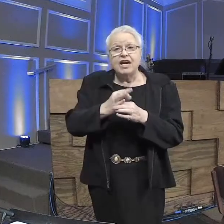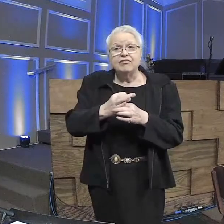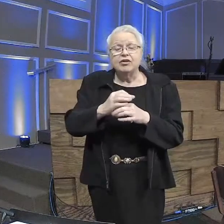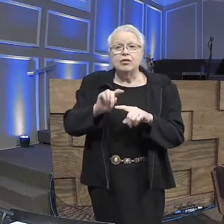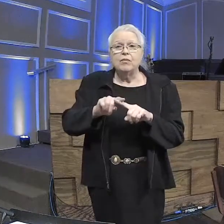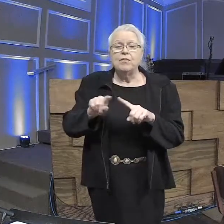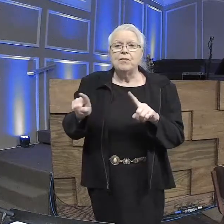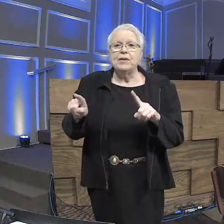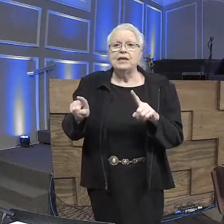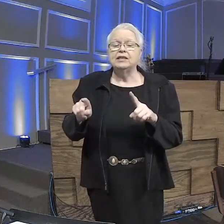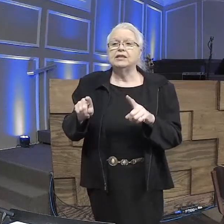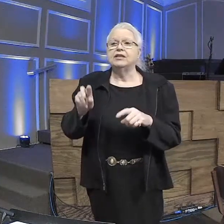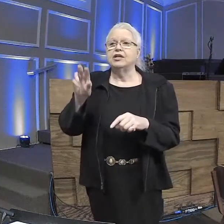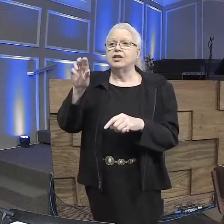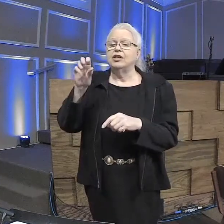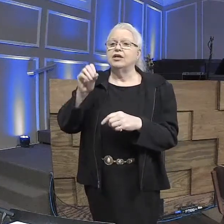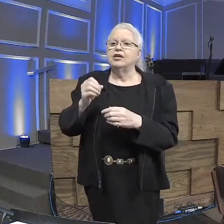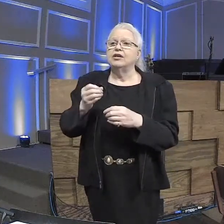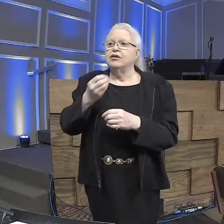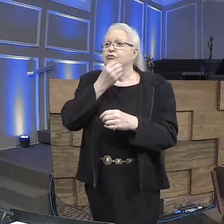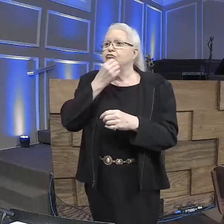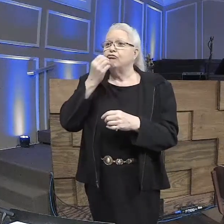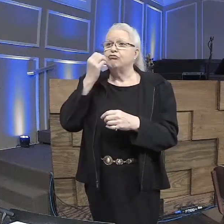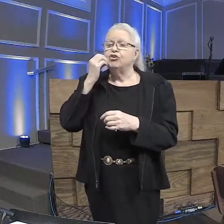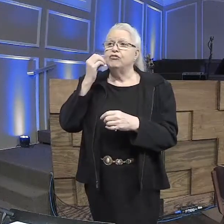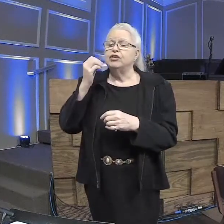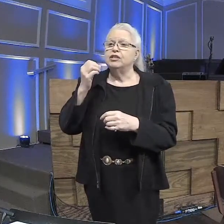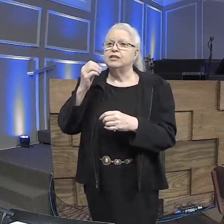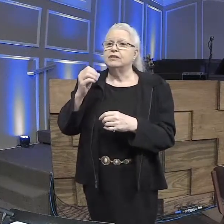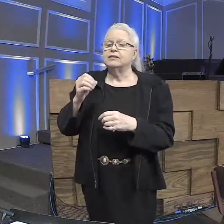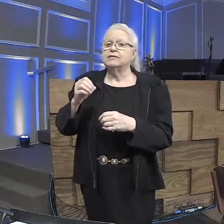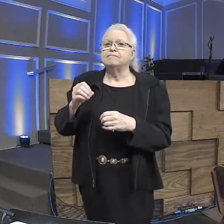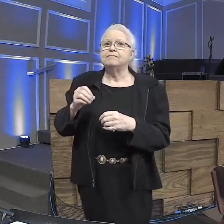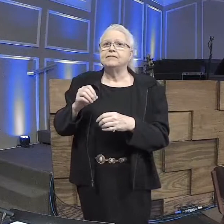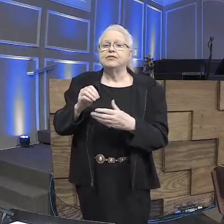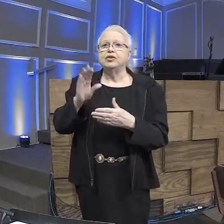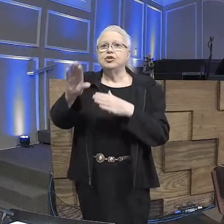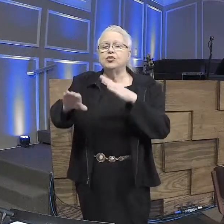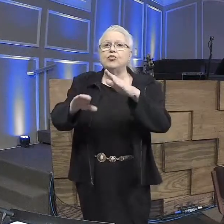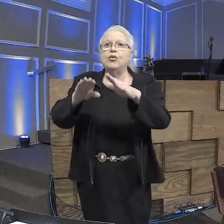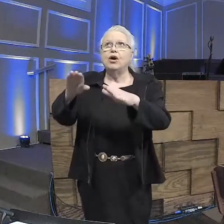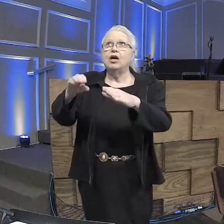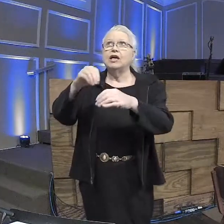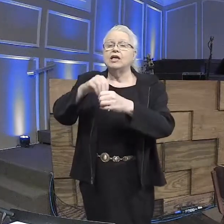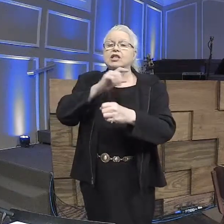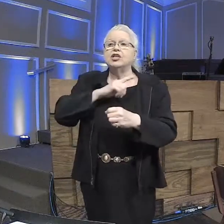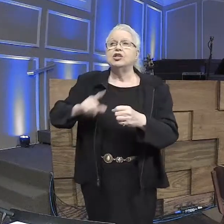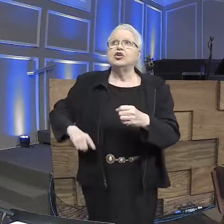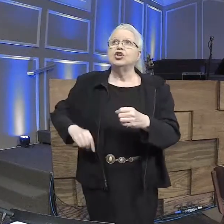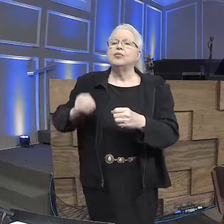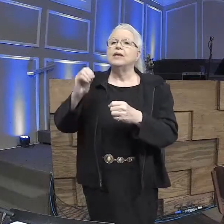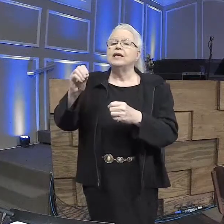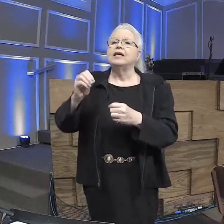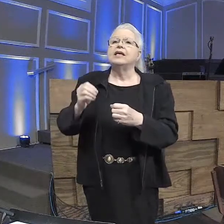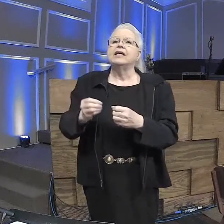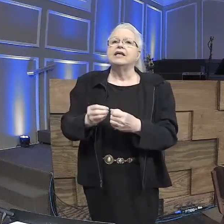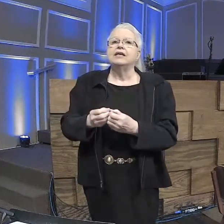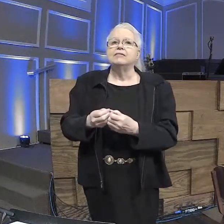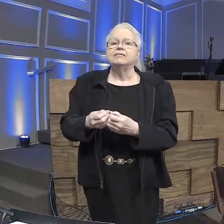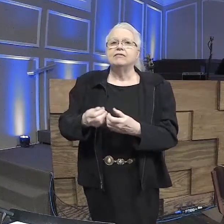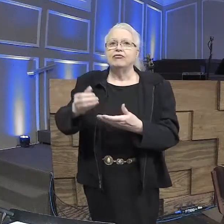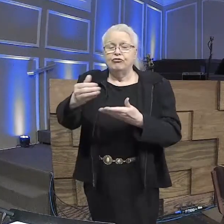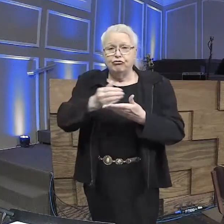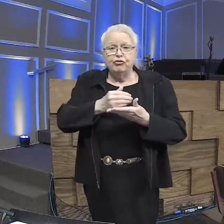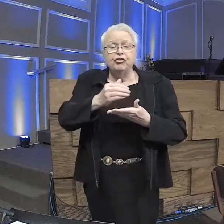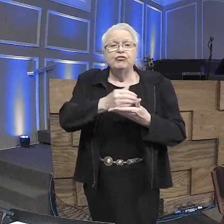say in chapter 1, verse 10? When you walk worthy of the Lord, you'll be fully pleasing to Him. You'll be fruitful in every good